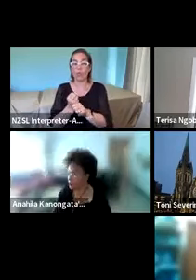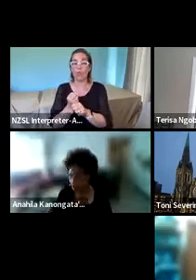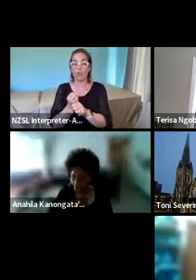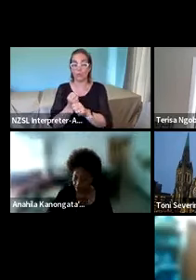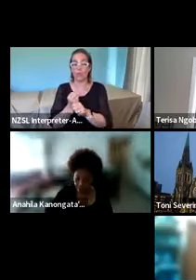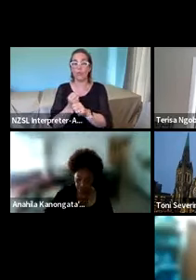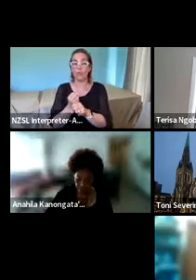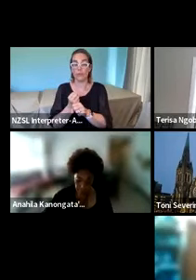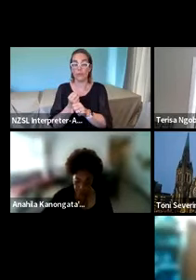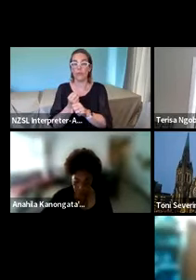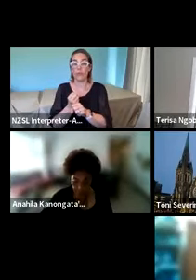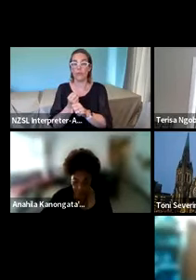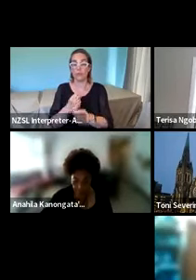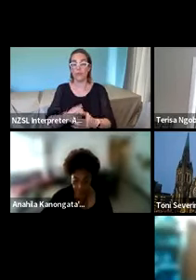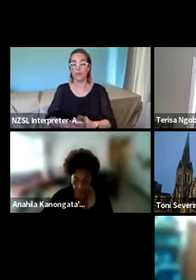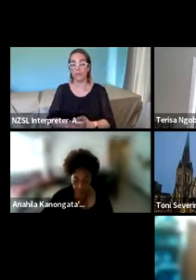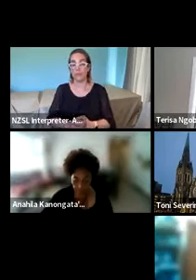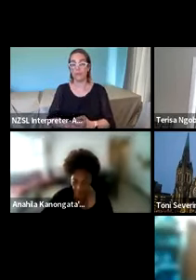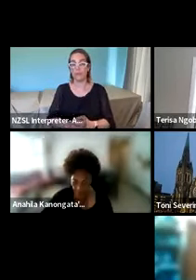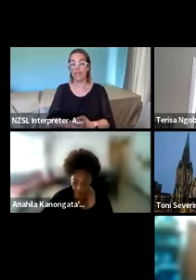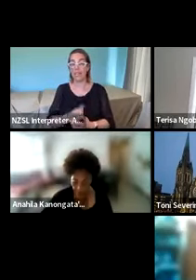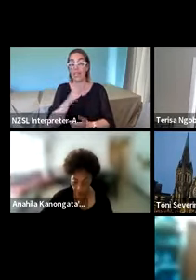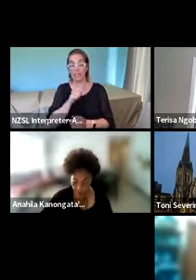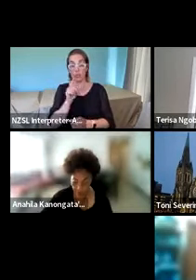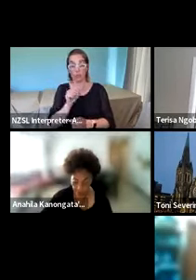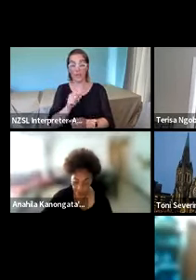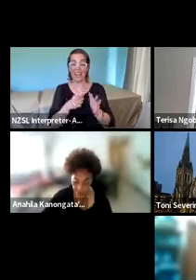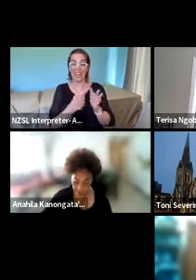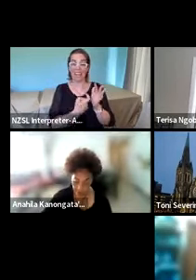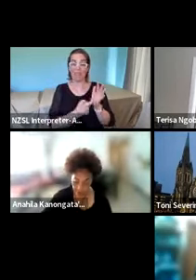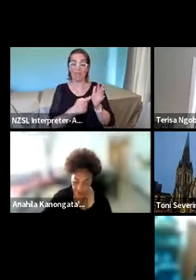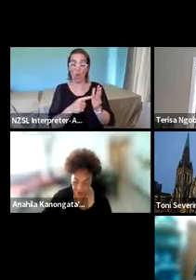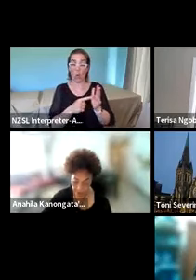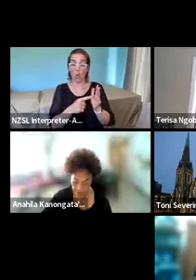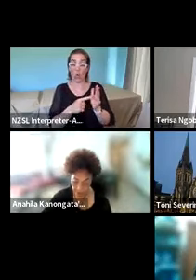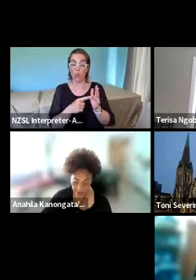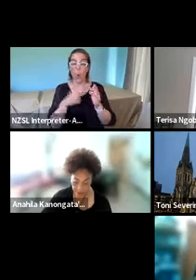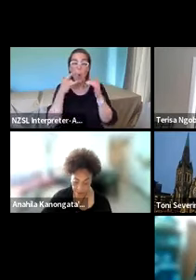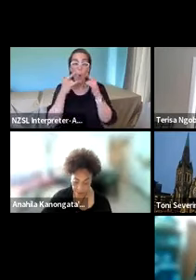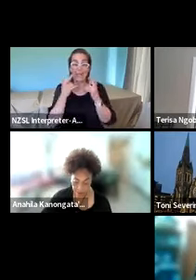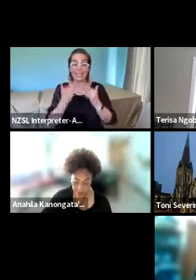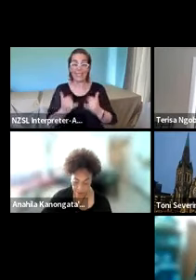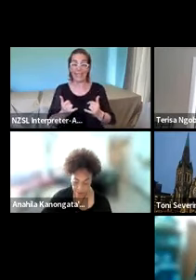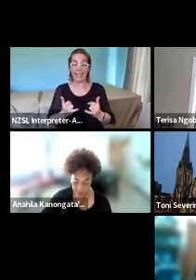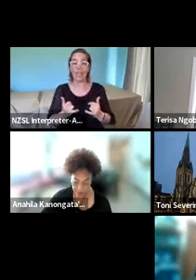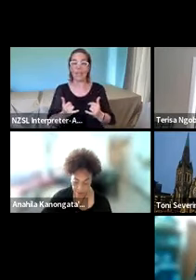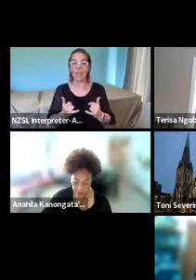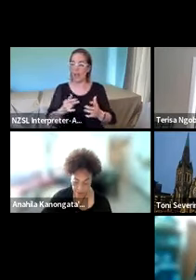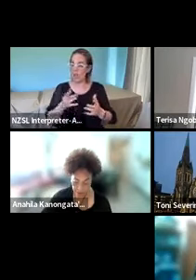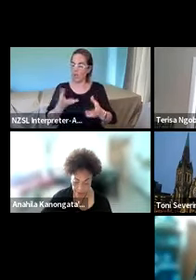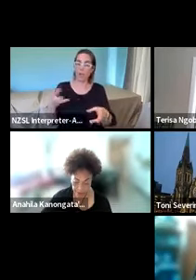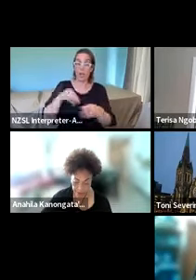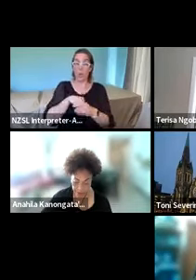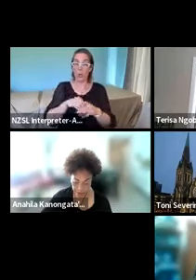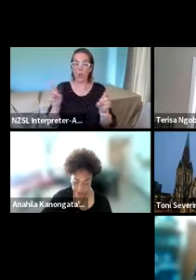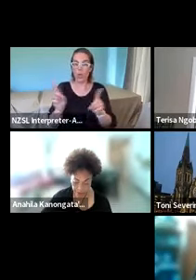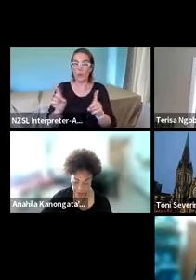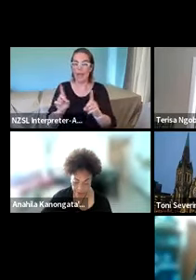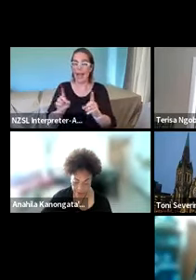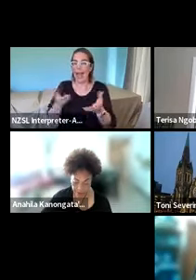you are doing your auditing with ERO, now you are also including how accessible